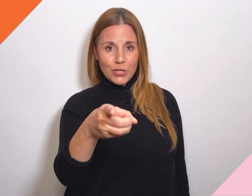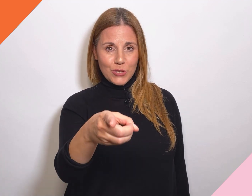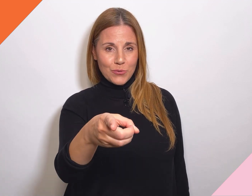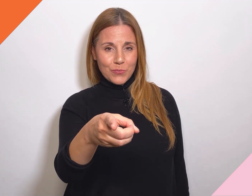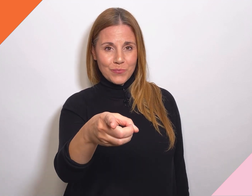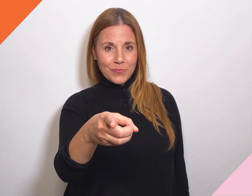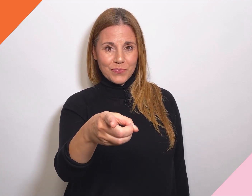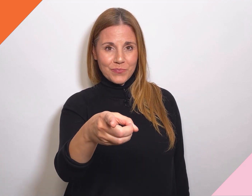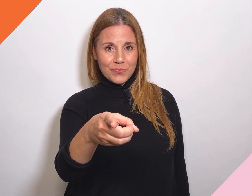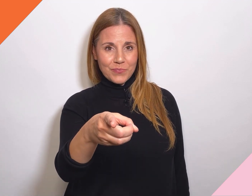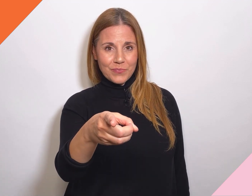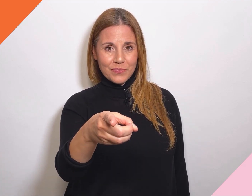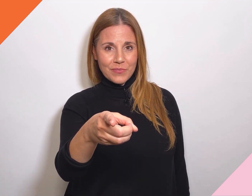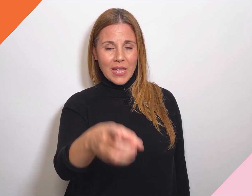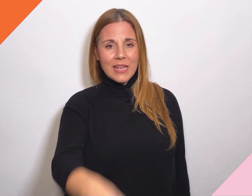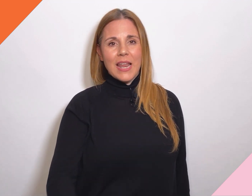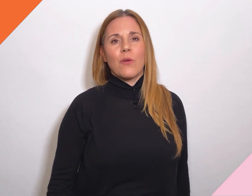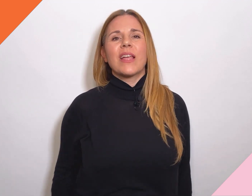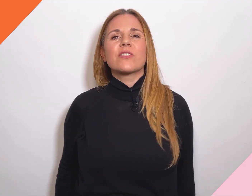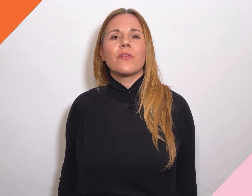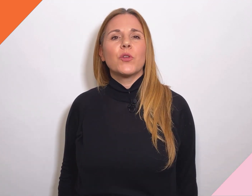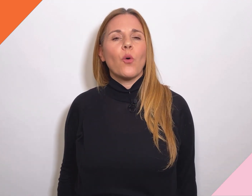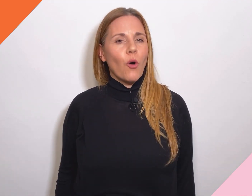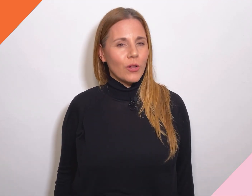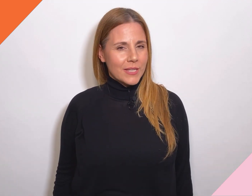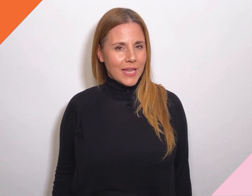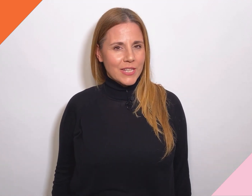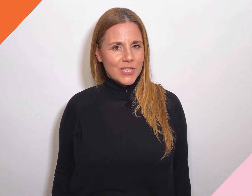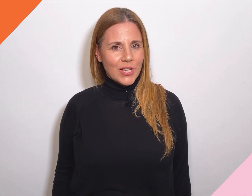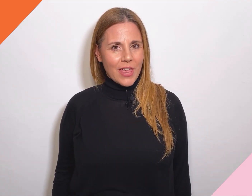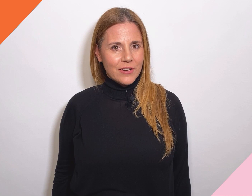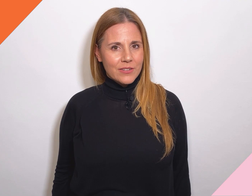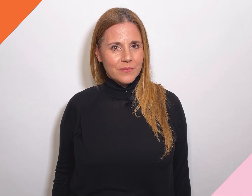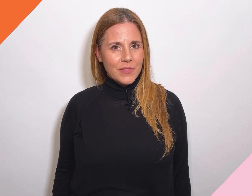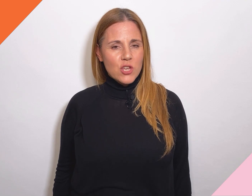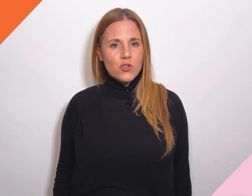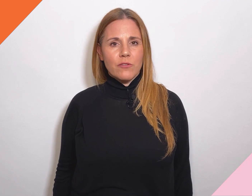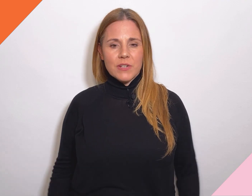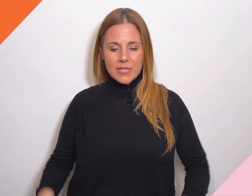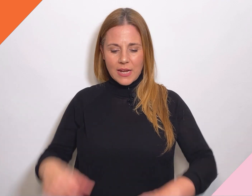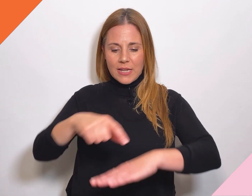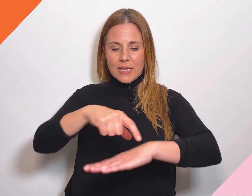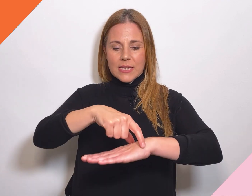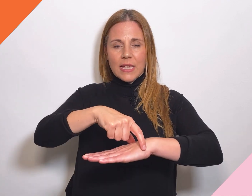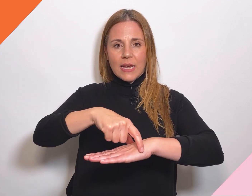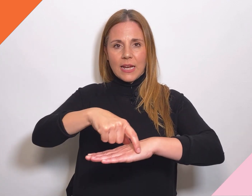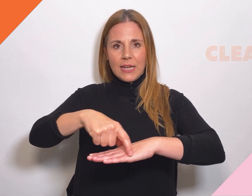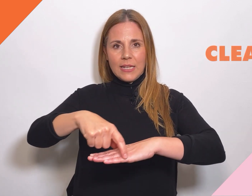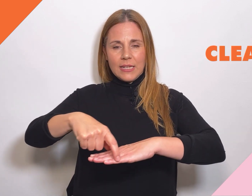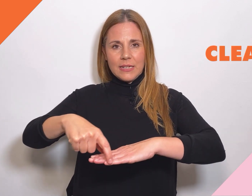you. Now let's review all the signs together. So the first sign is clean,